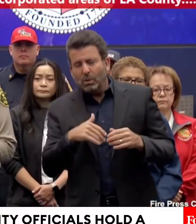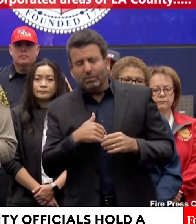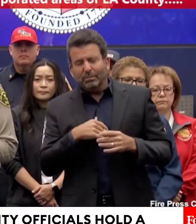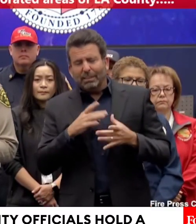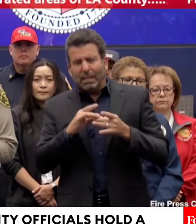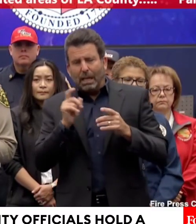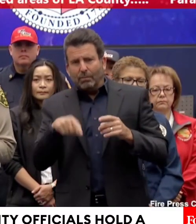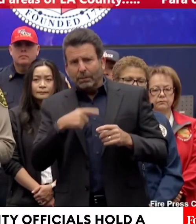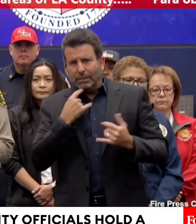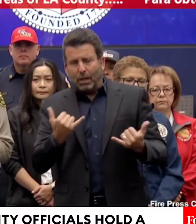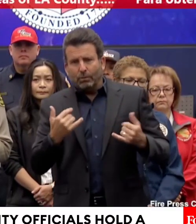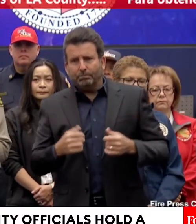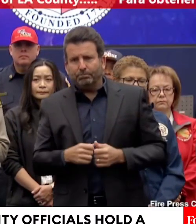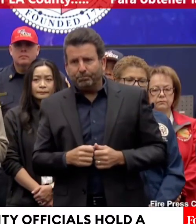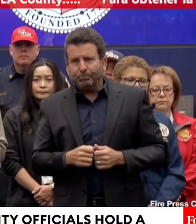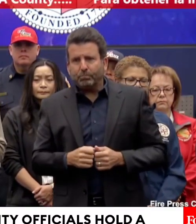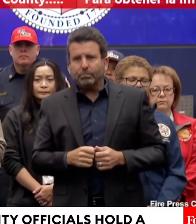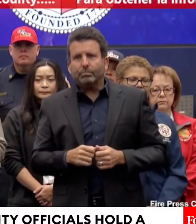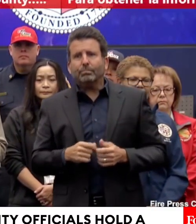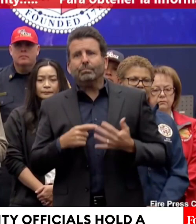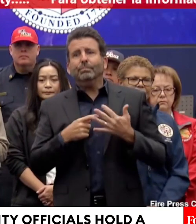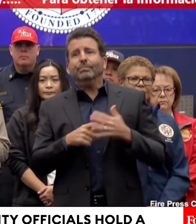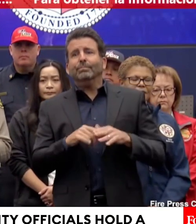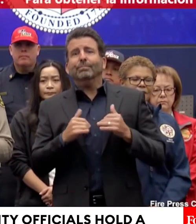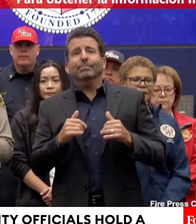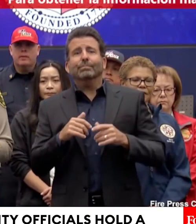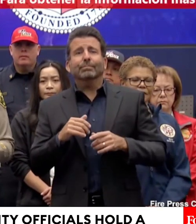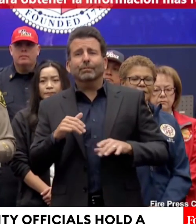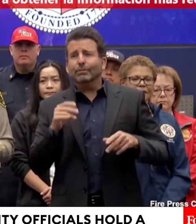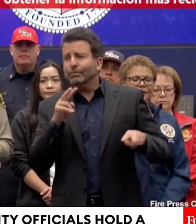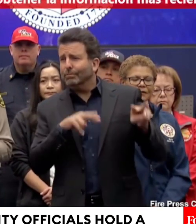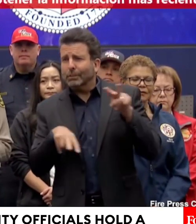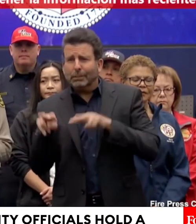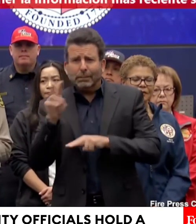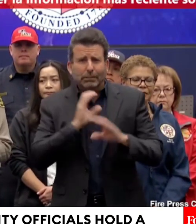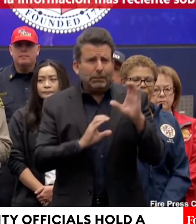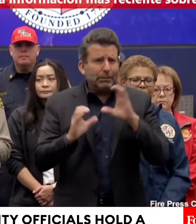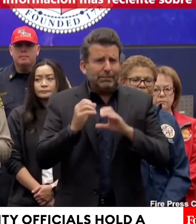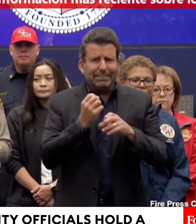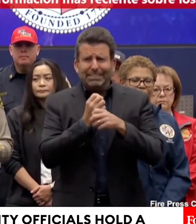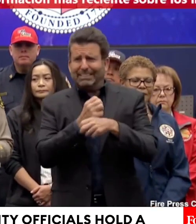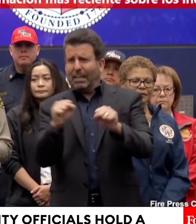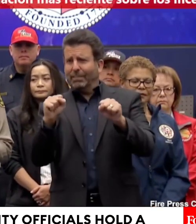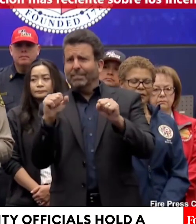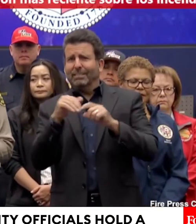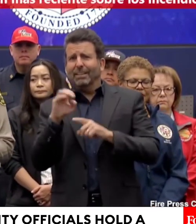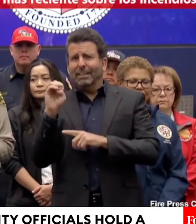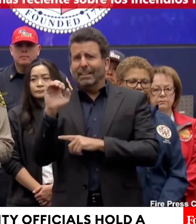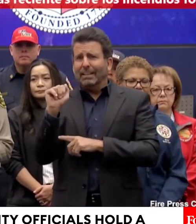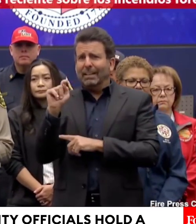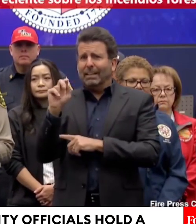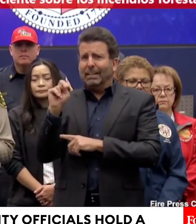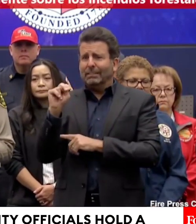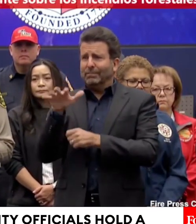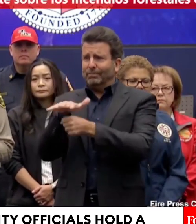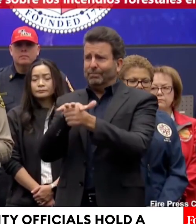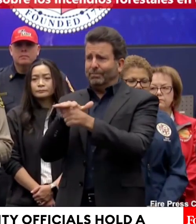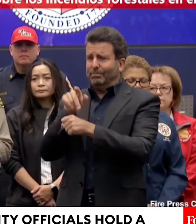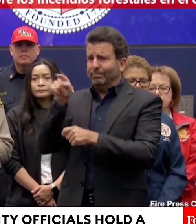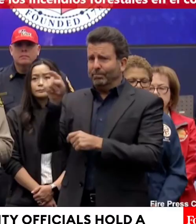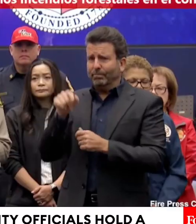operation out in the Eaton area where in the first day of this operation, grid searching, we